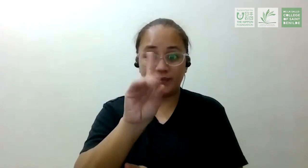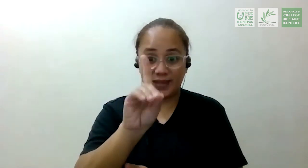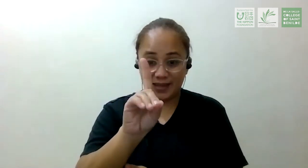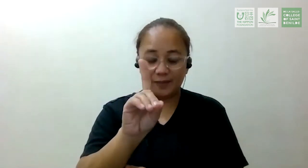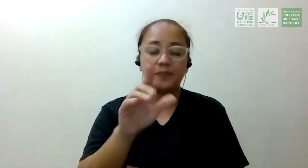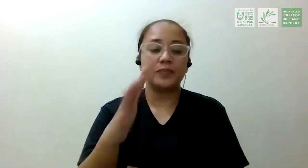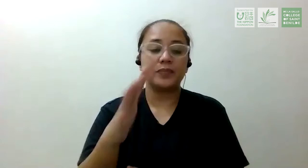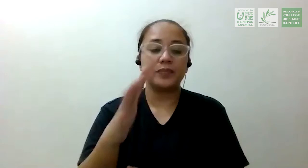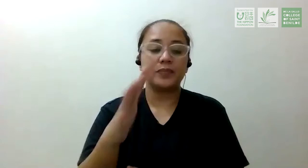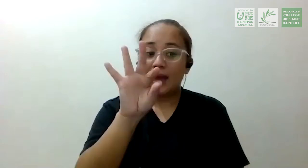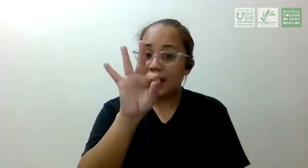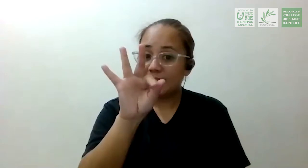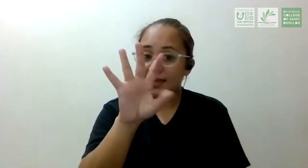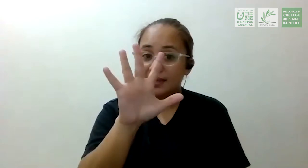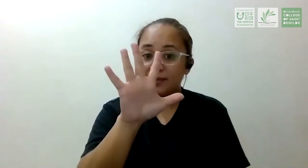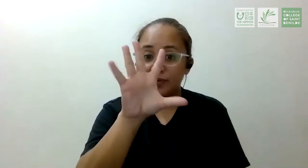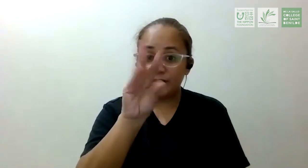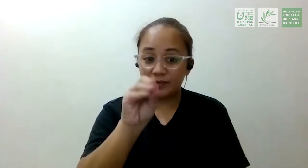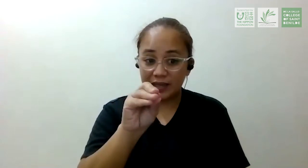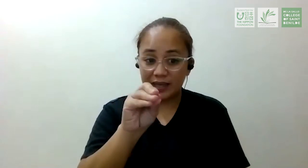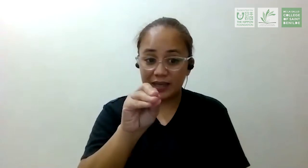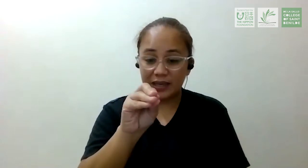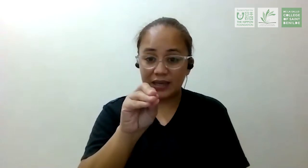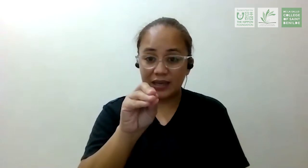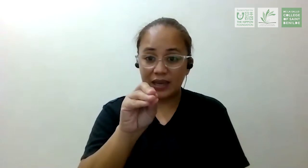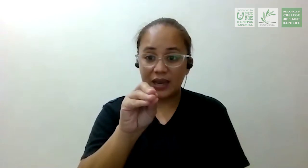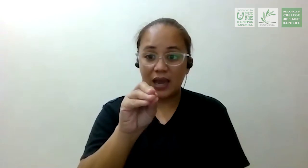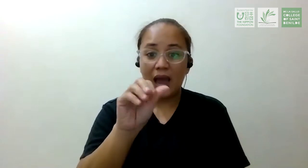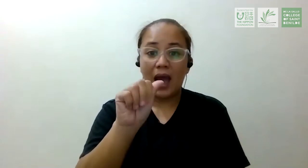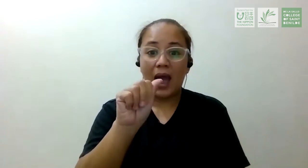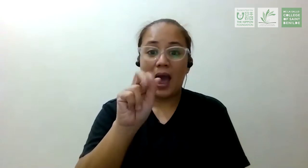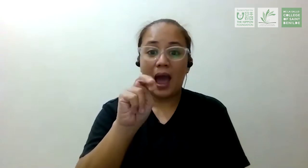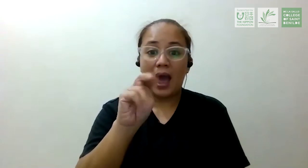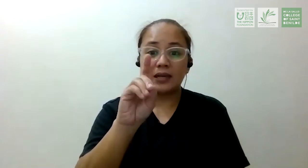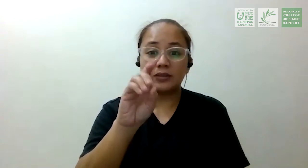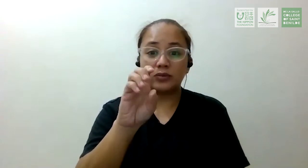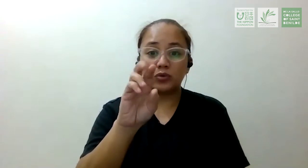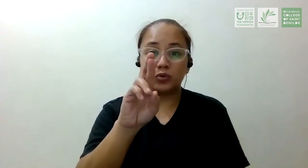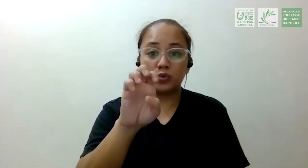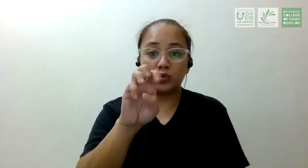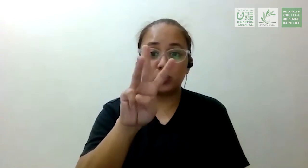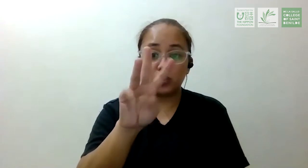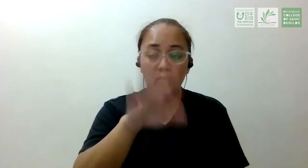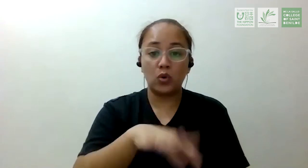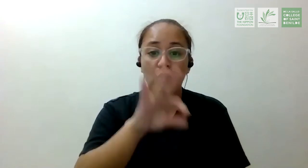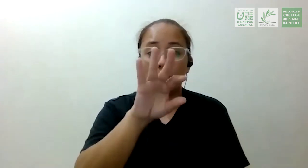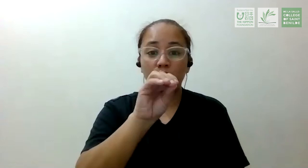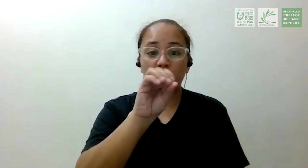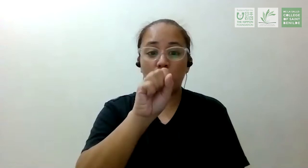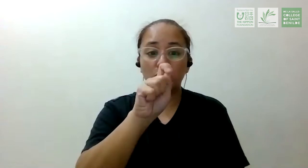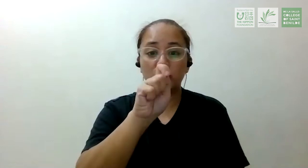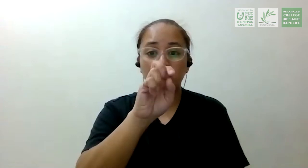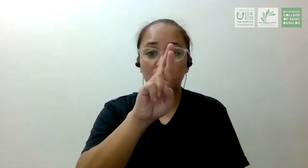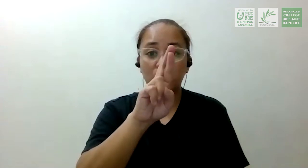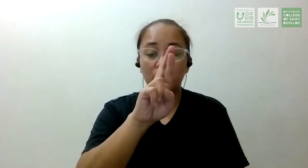then 1950, Andrew Foster, first Black deaf